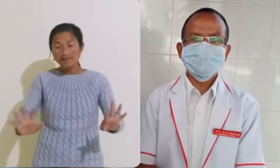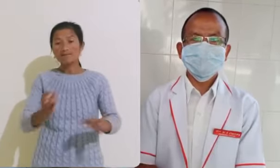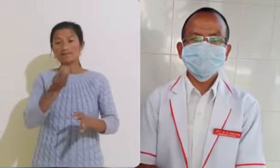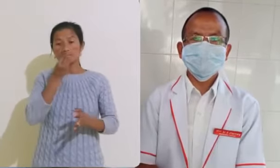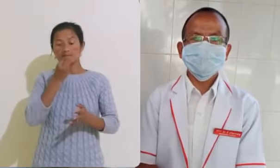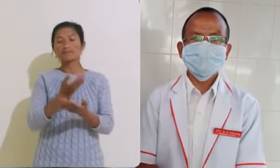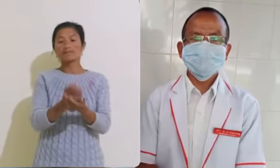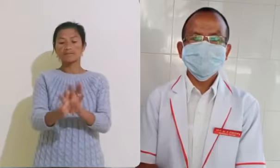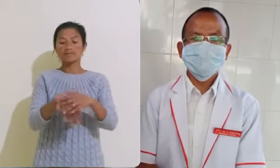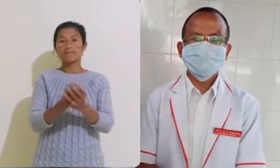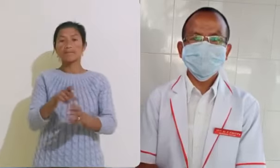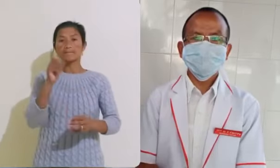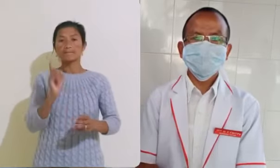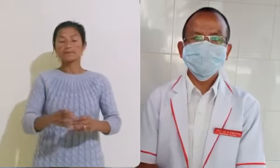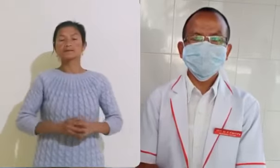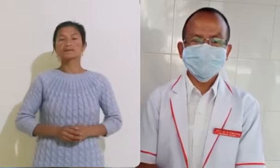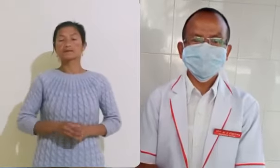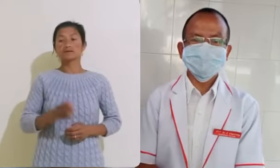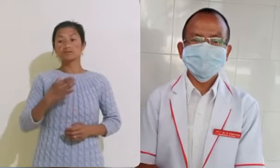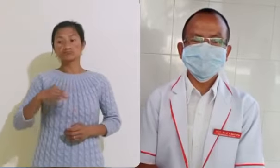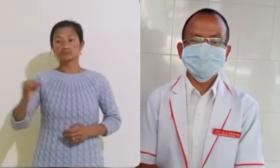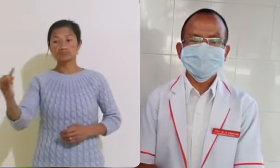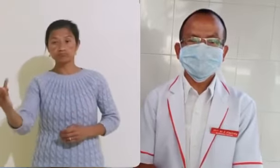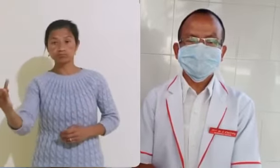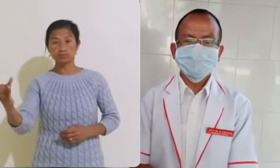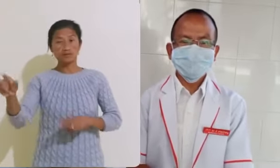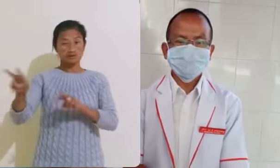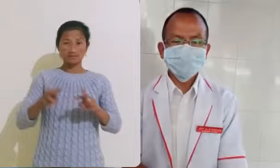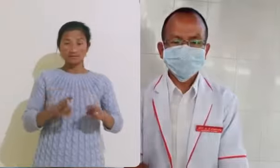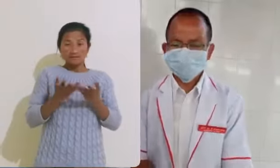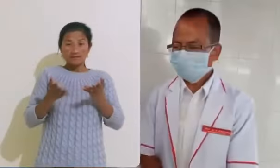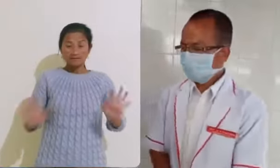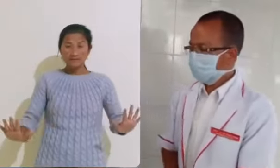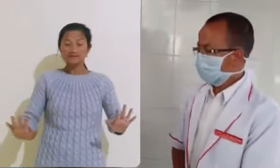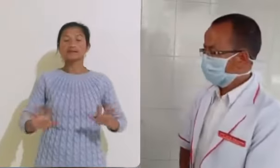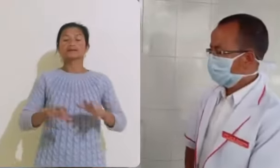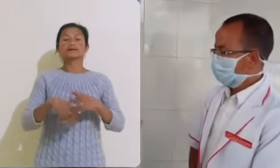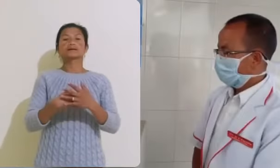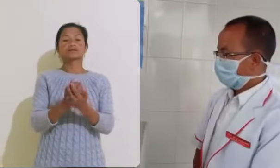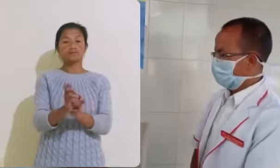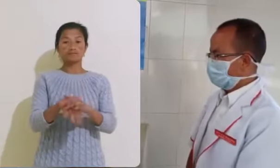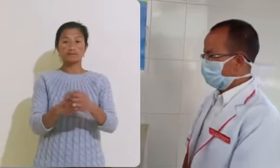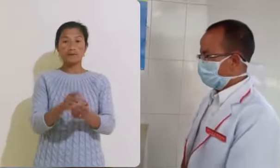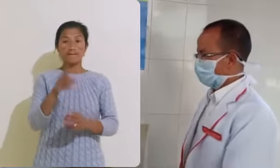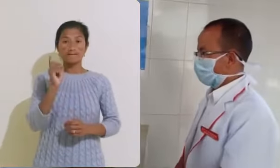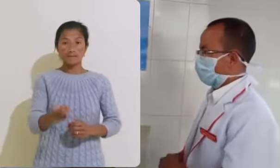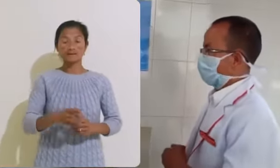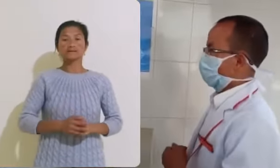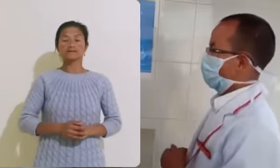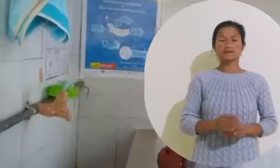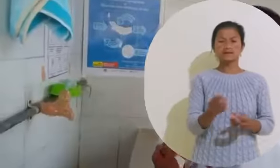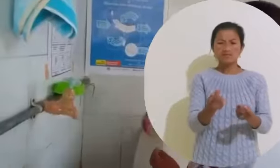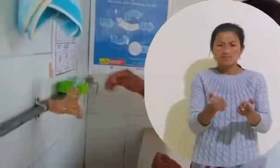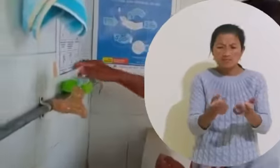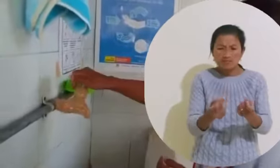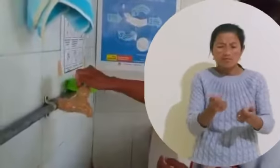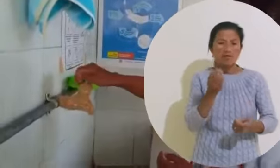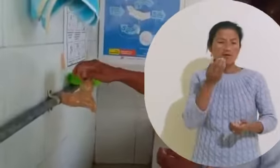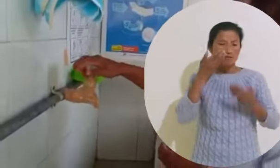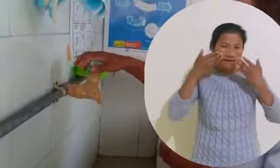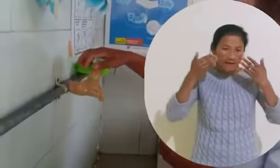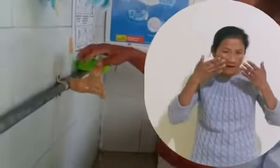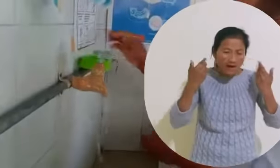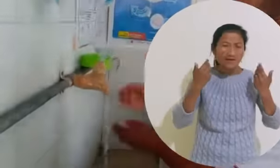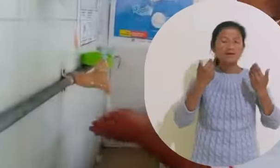7, after playing with pets. Now I'll show you the steps of simple hand washing.